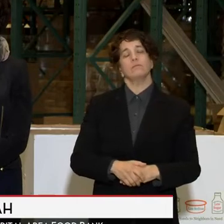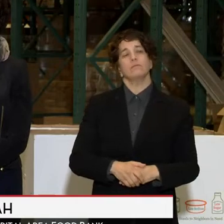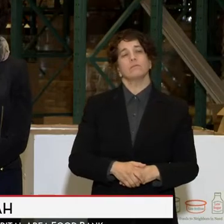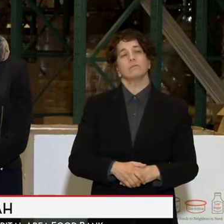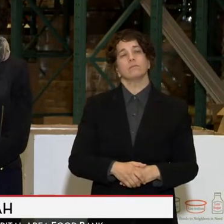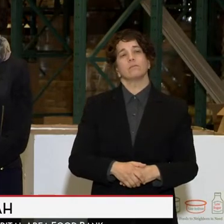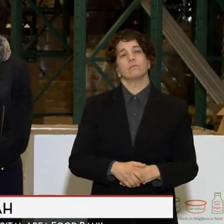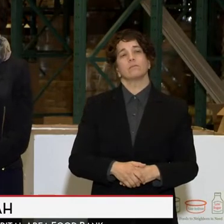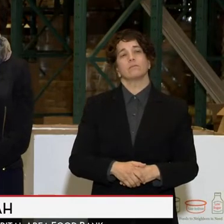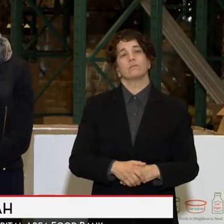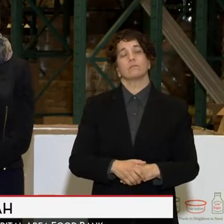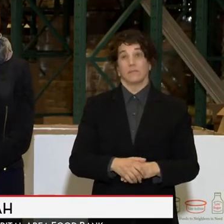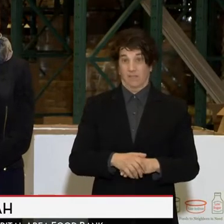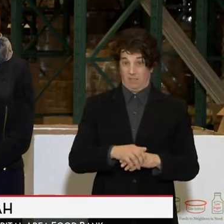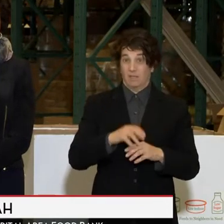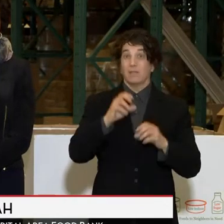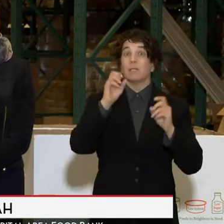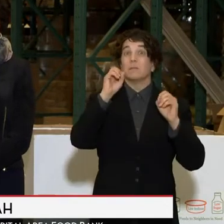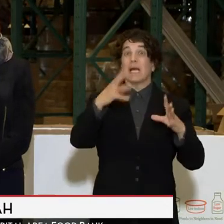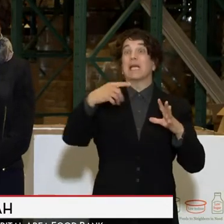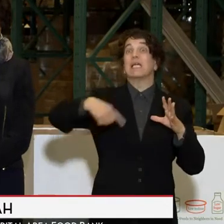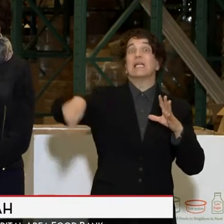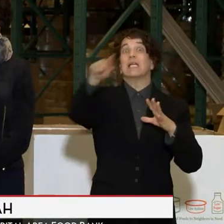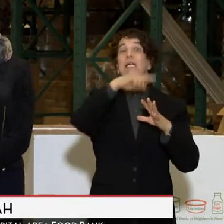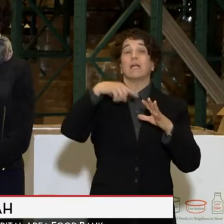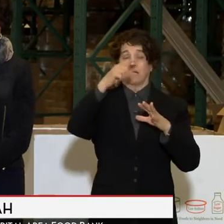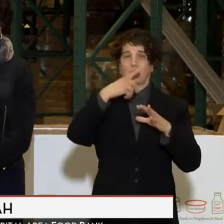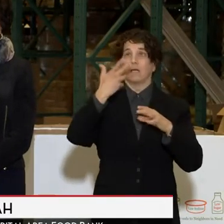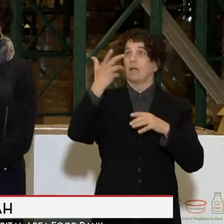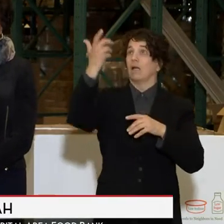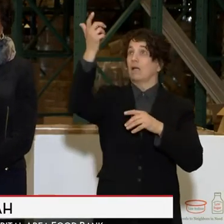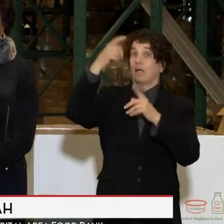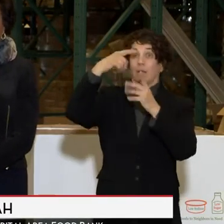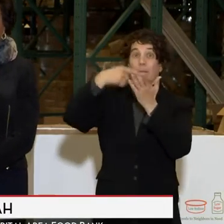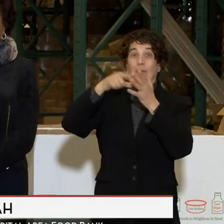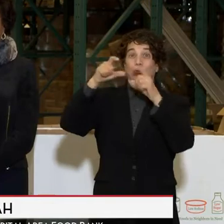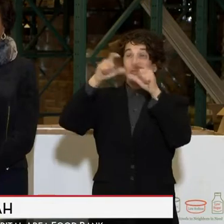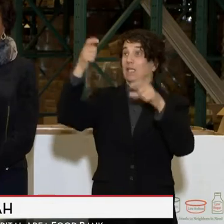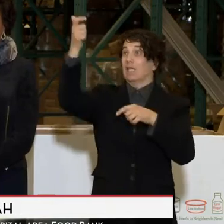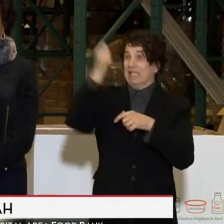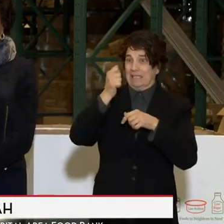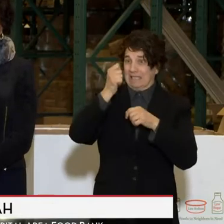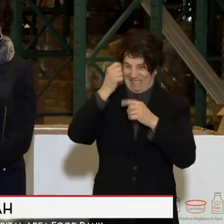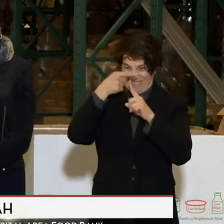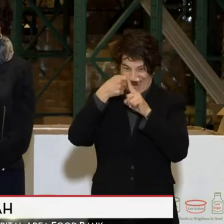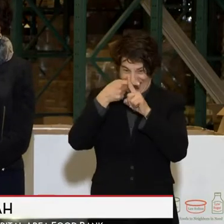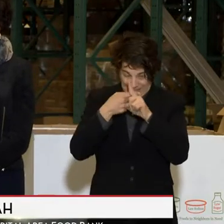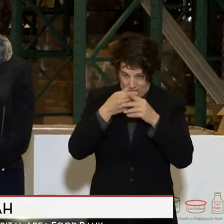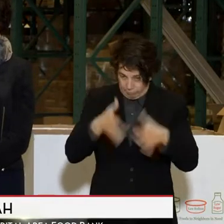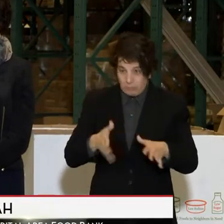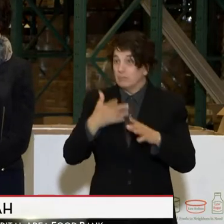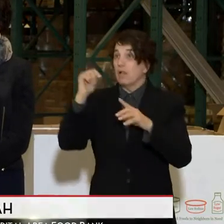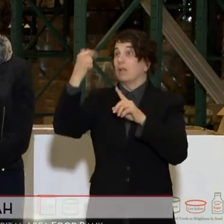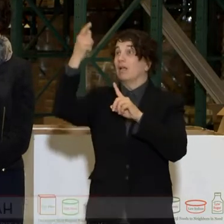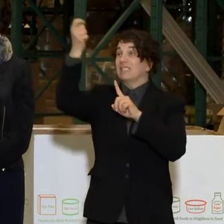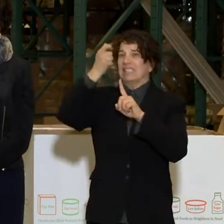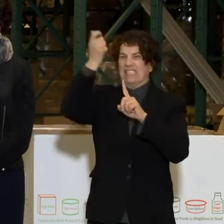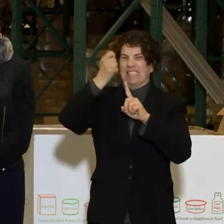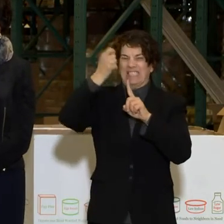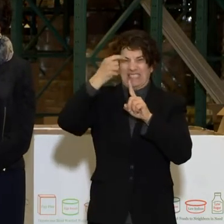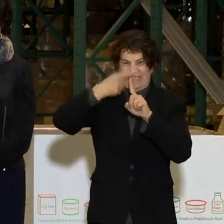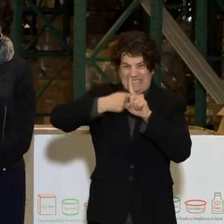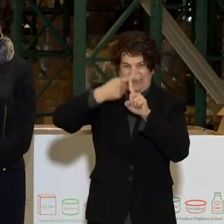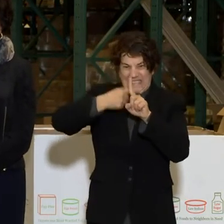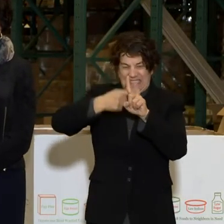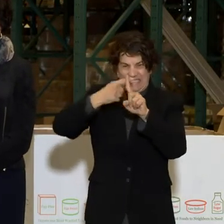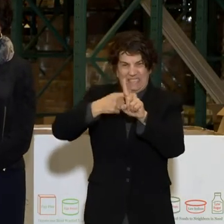how thin that safety net is for them and how dependent they are and how they have traveled that slippery slope from a state of